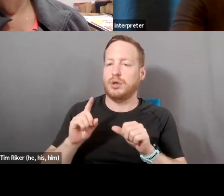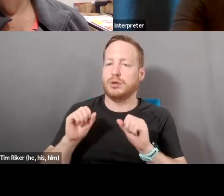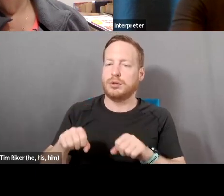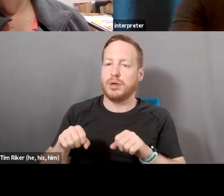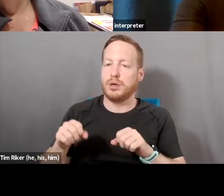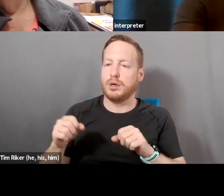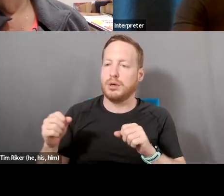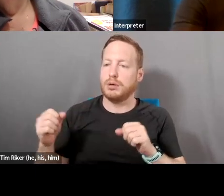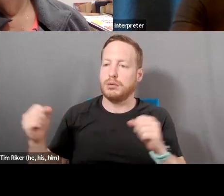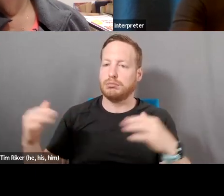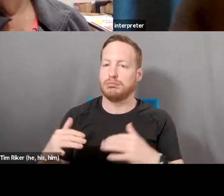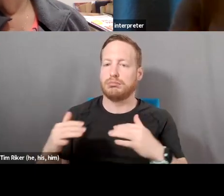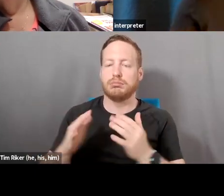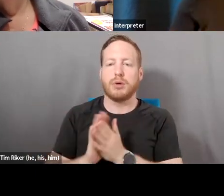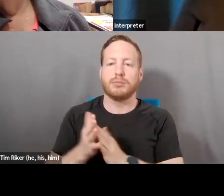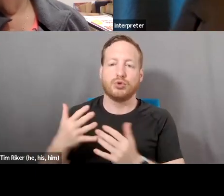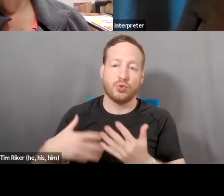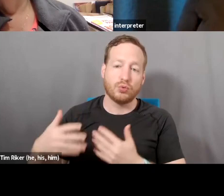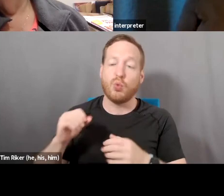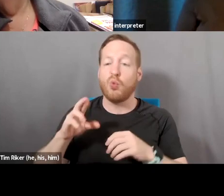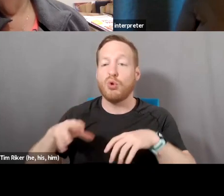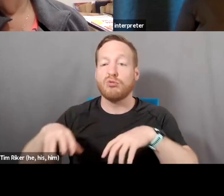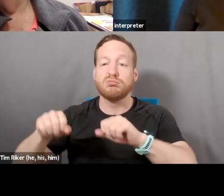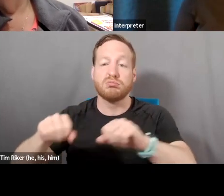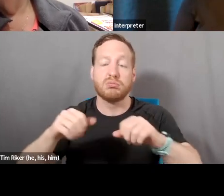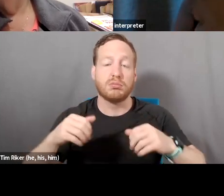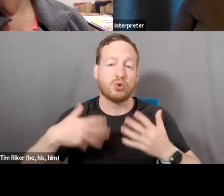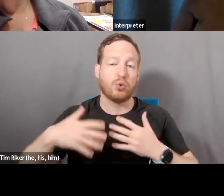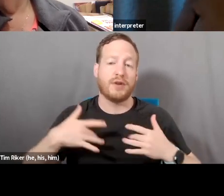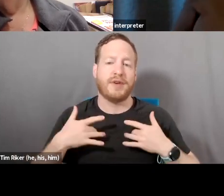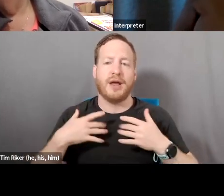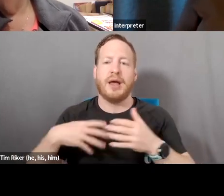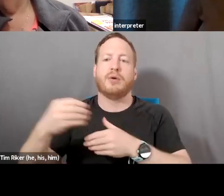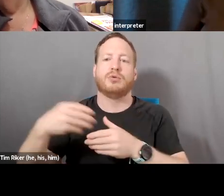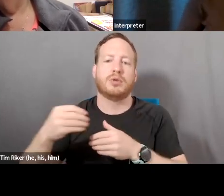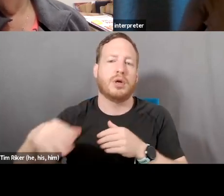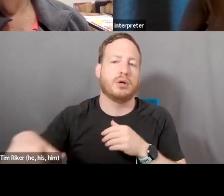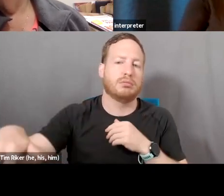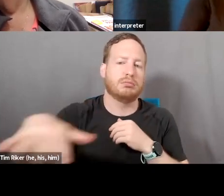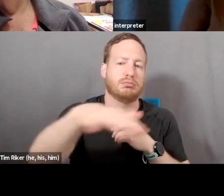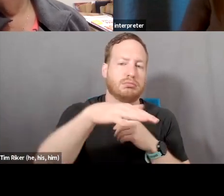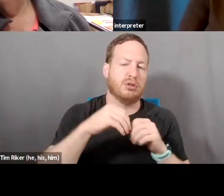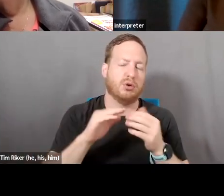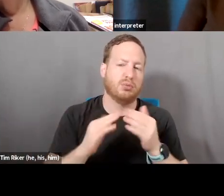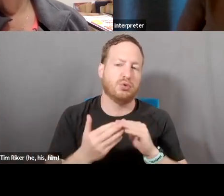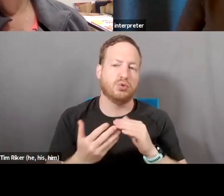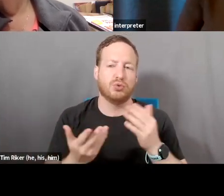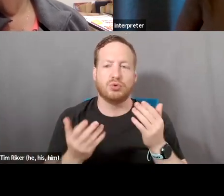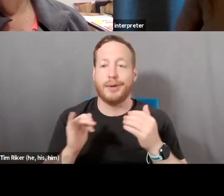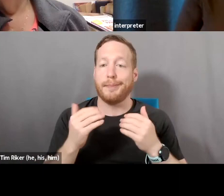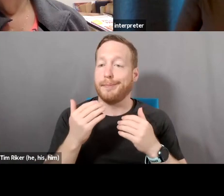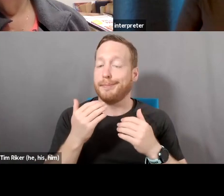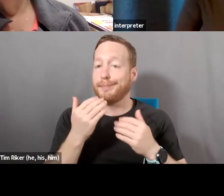like participation in a place where people can come together socially or to host social events from